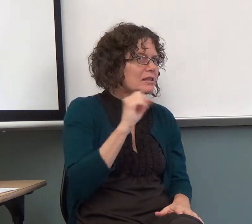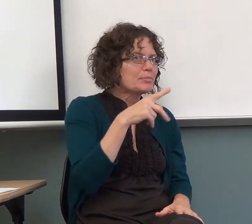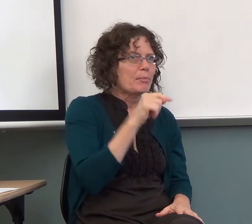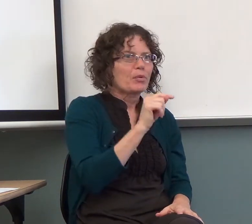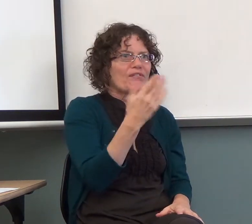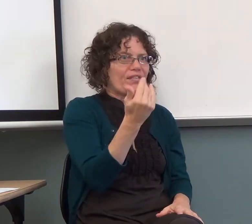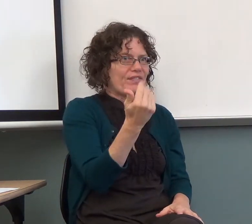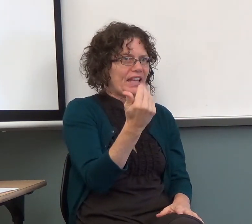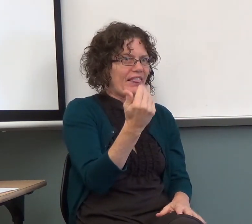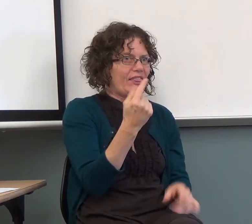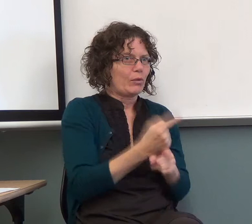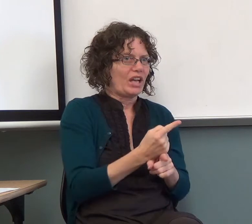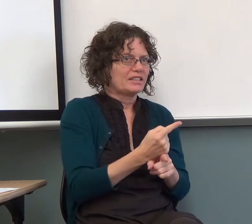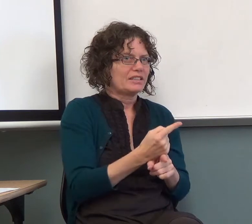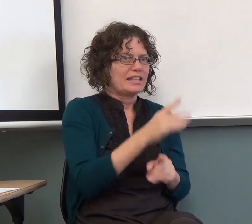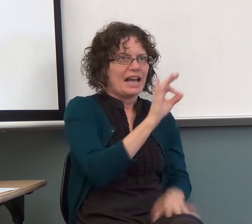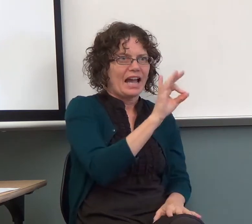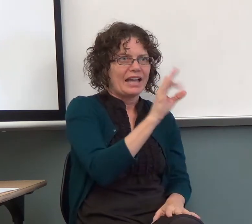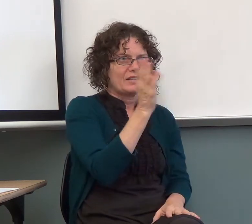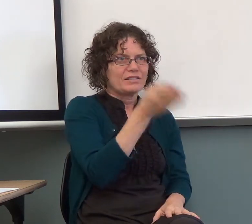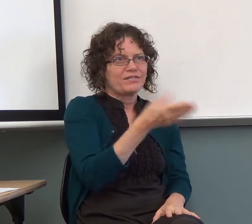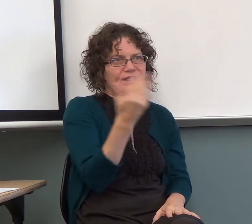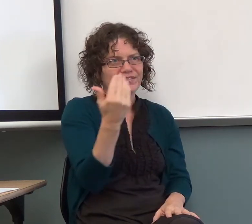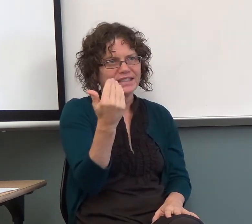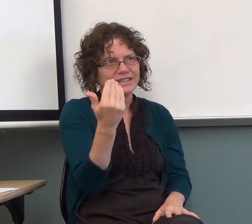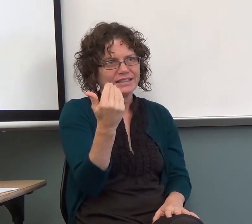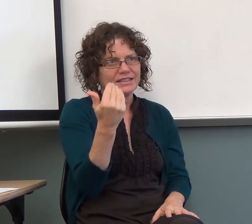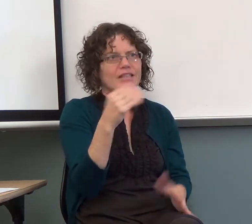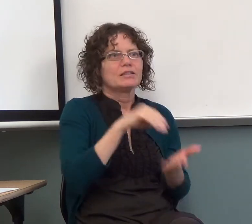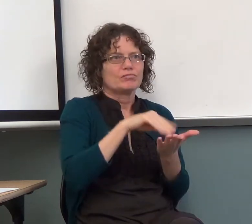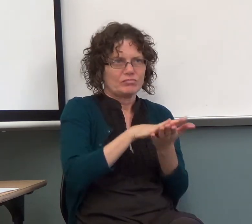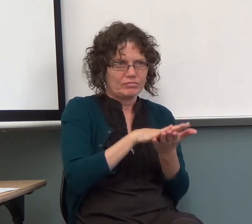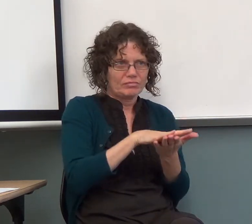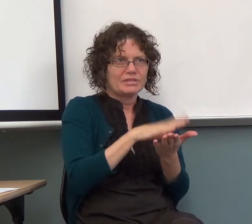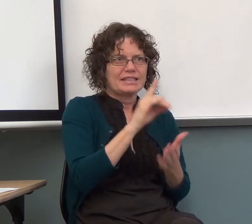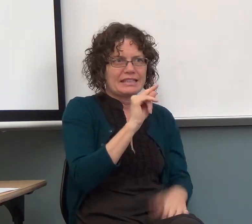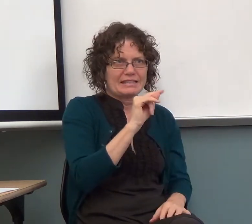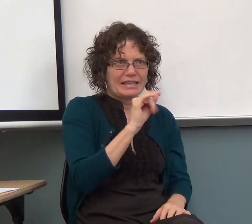15th, right? So 9/15. So you're going to date it. And then here's what I want you to do, okay?